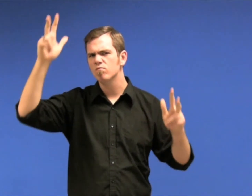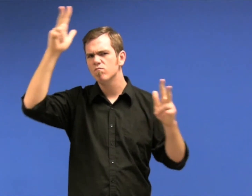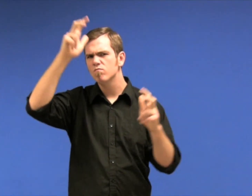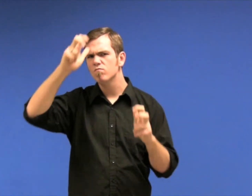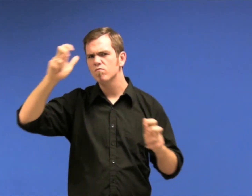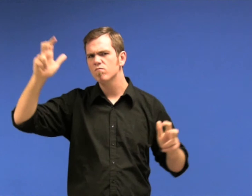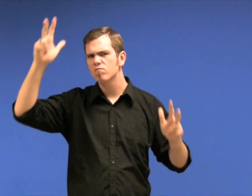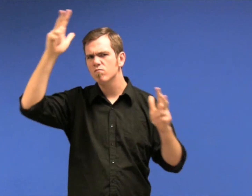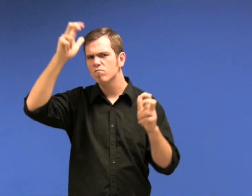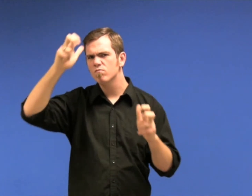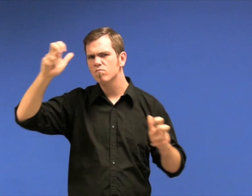Mischievous.